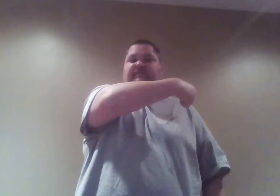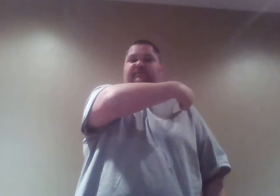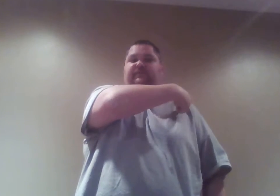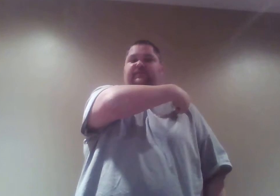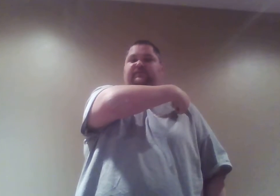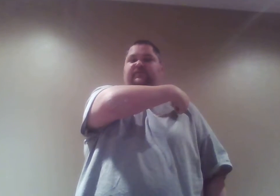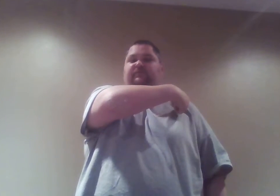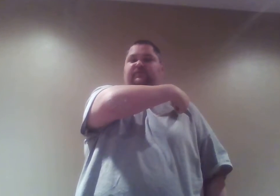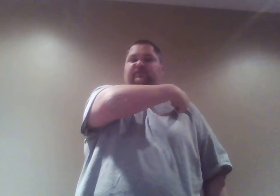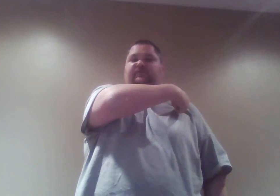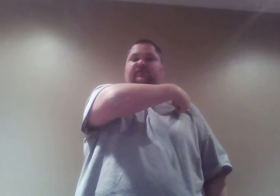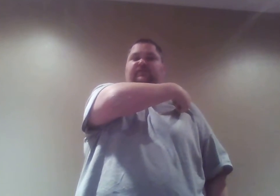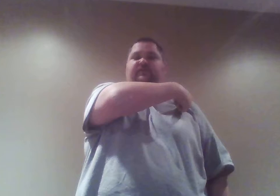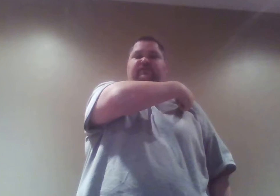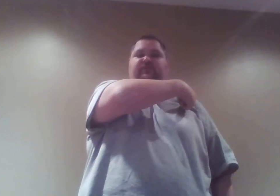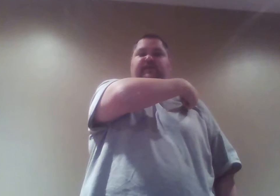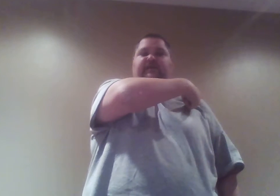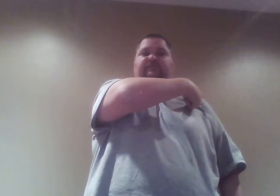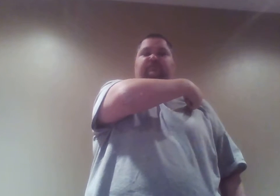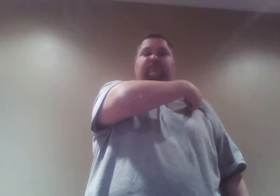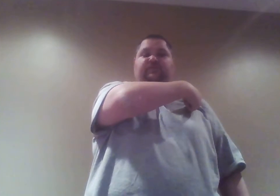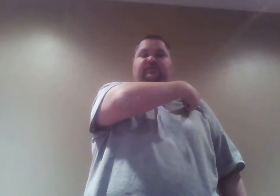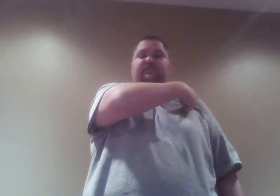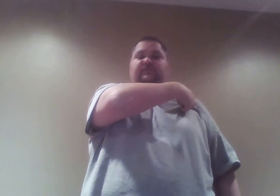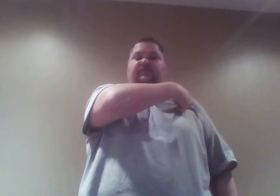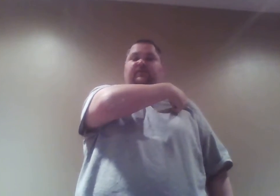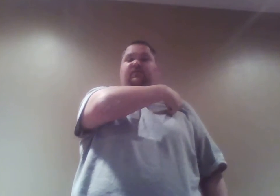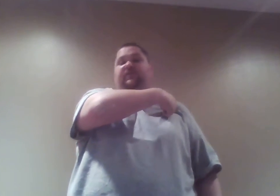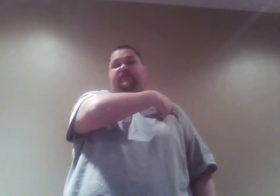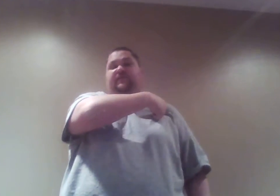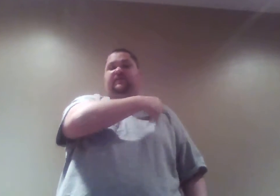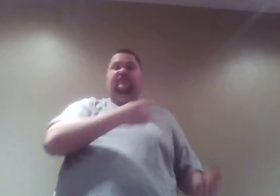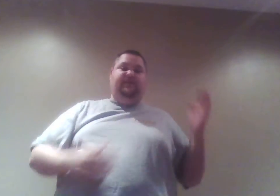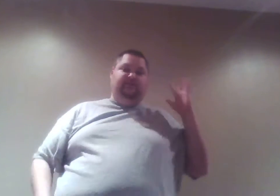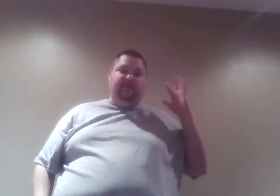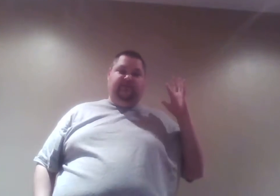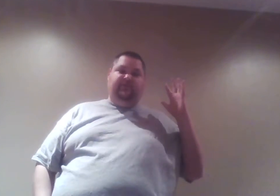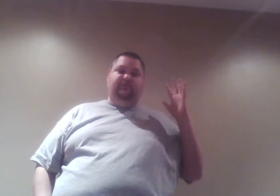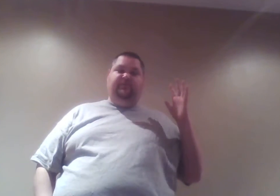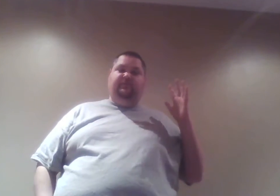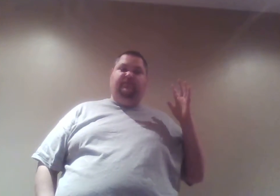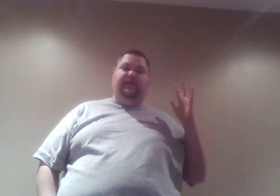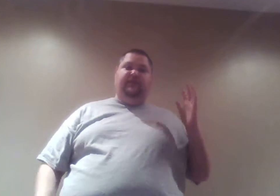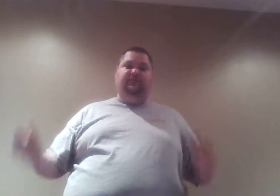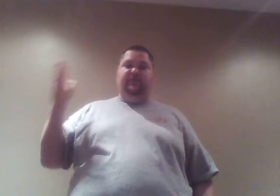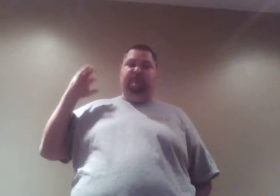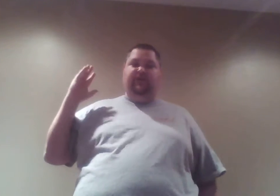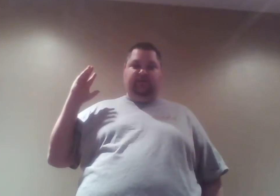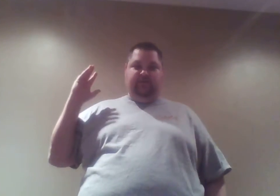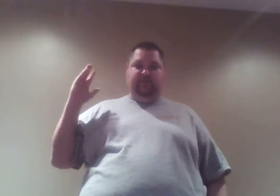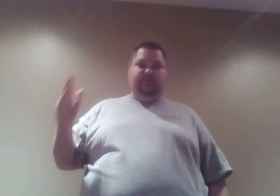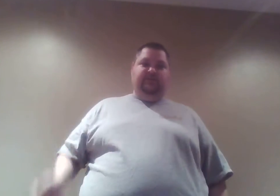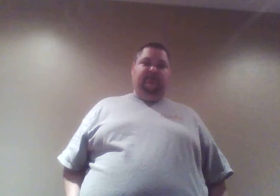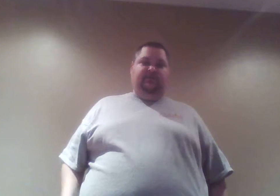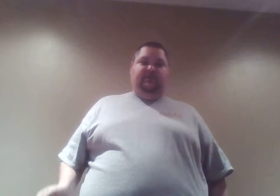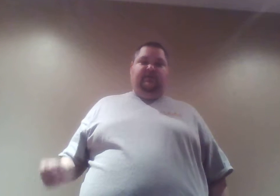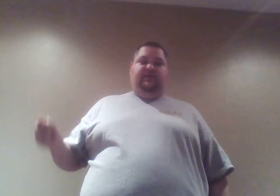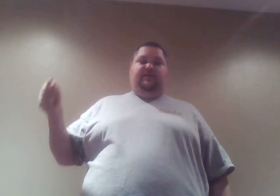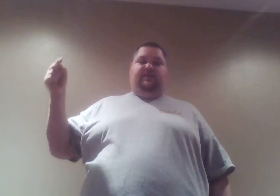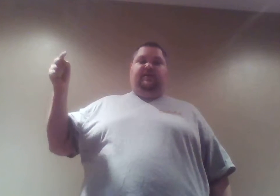simply start with your strong hand. If you're left-handed, it'll be your left. If your right hand, it'll be your right.